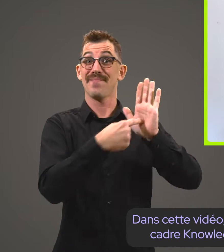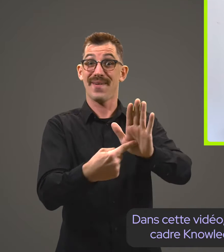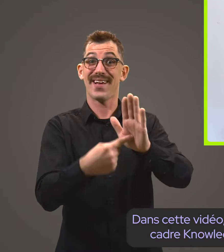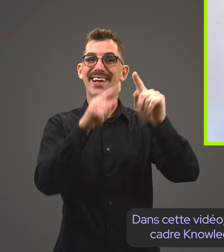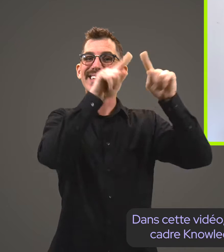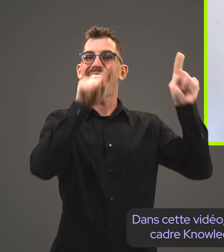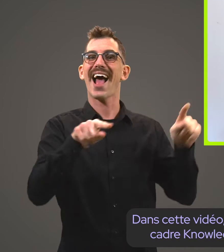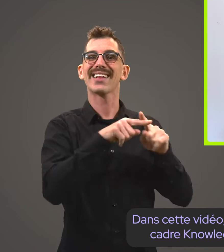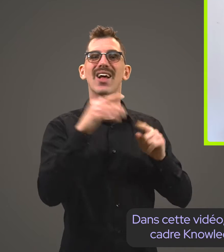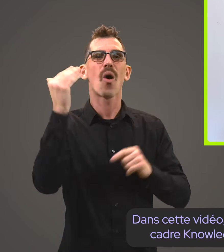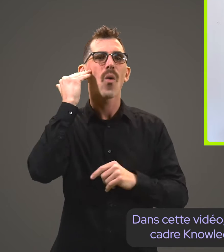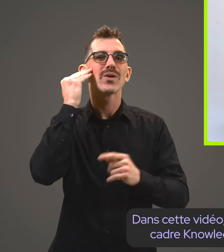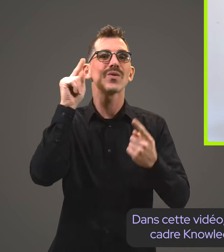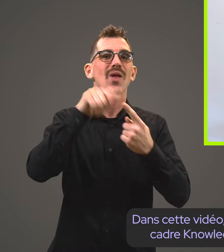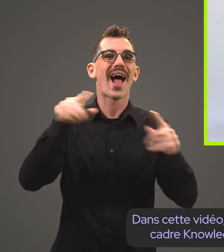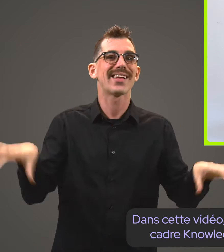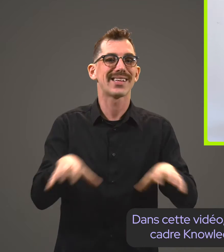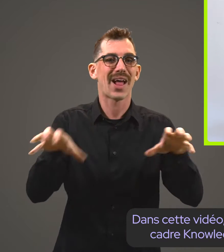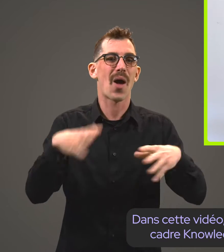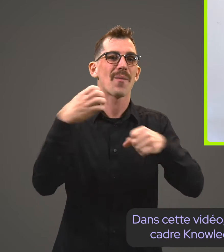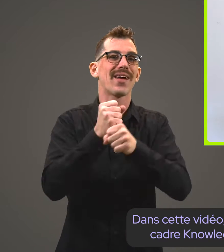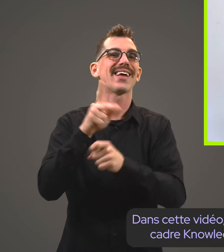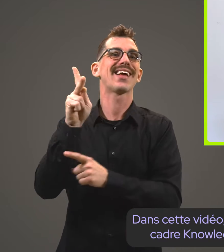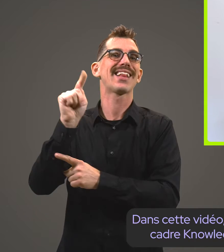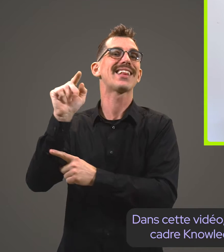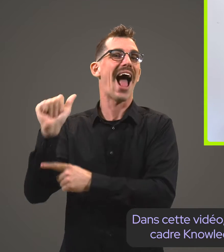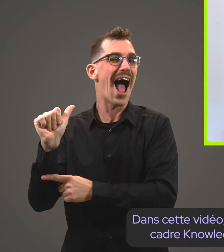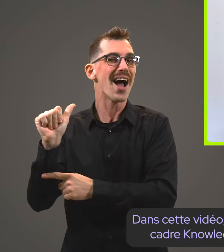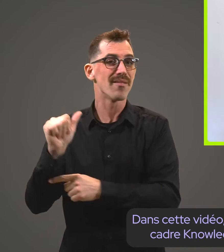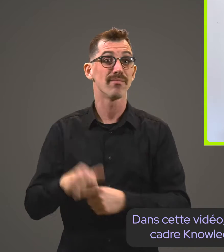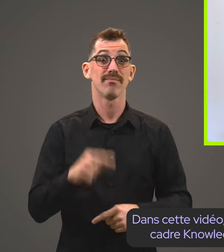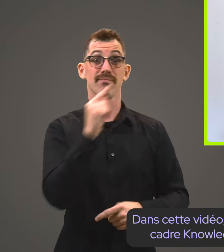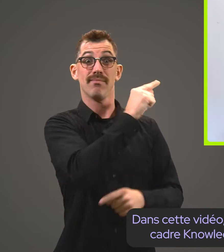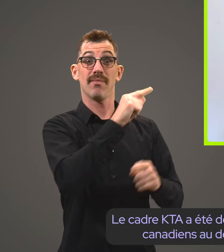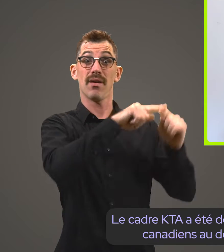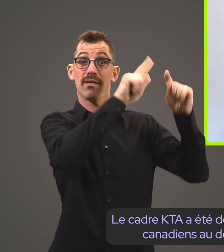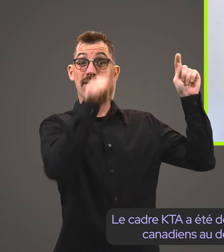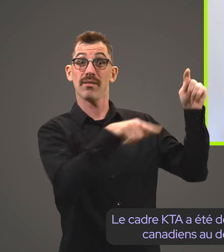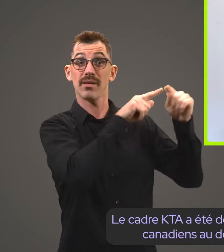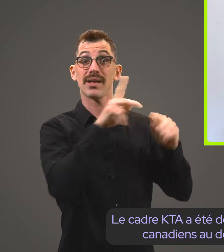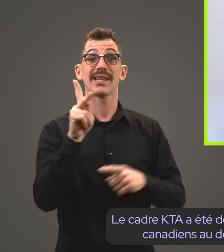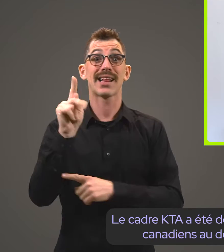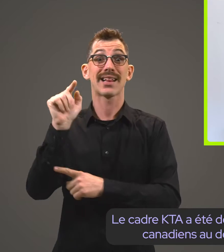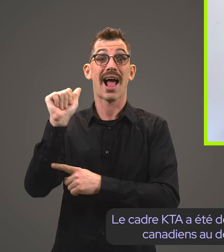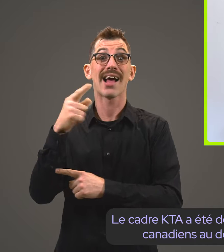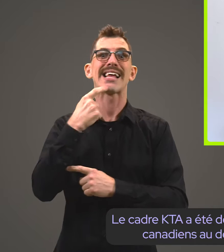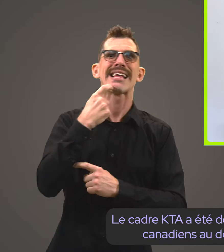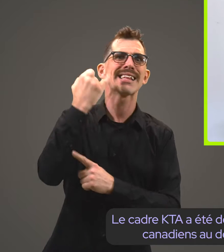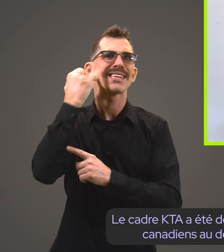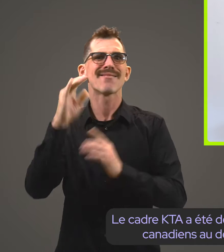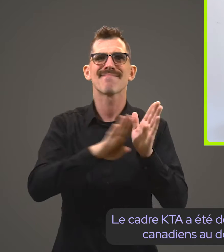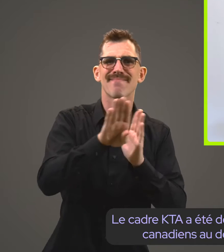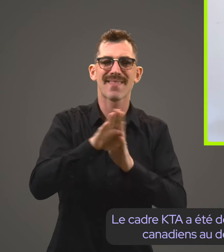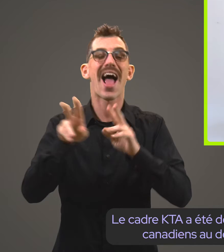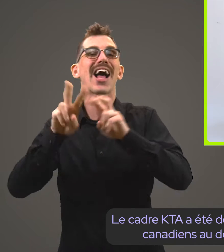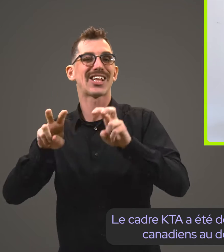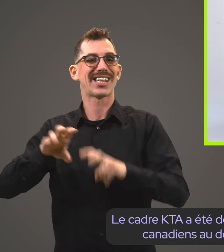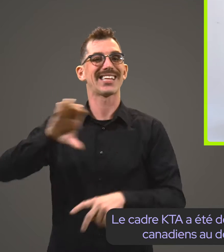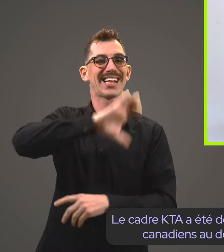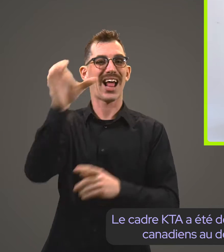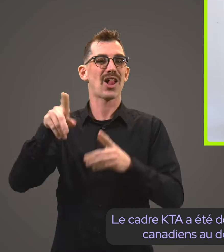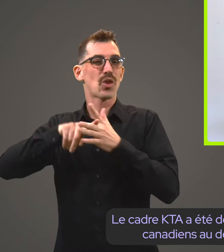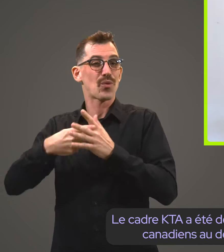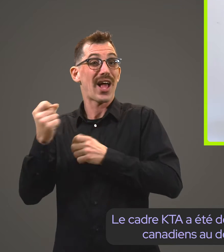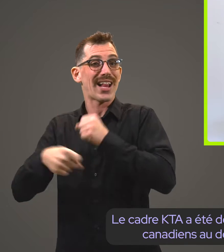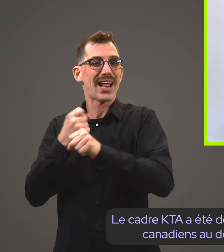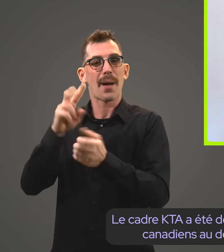we will introduce you to the Knowledge to Action, or KTA framework. The KTA framework was developed by Canadian